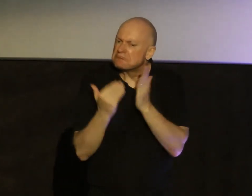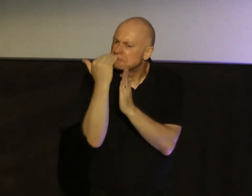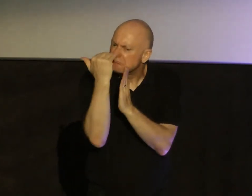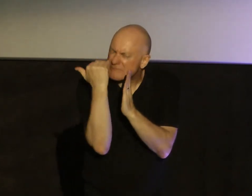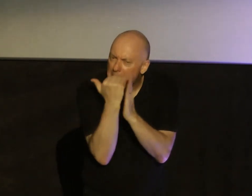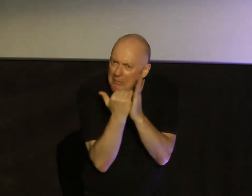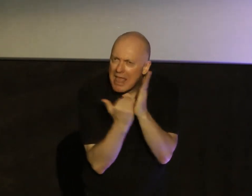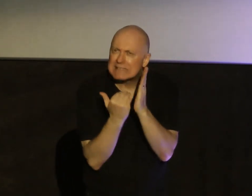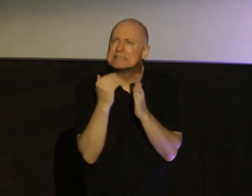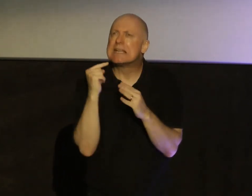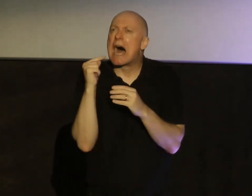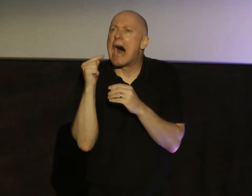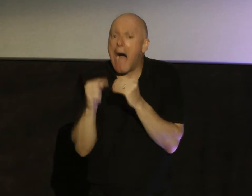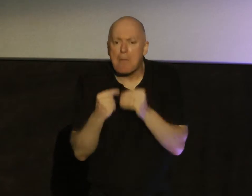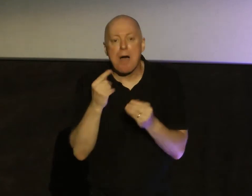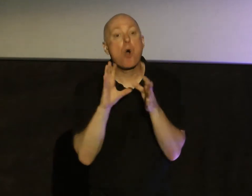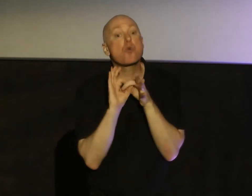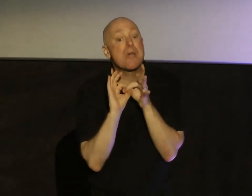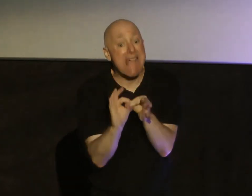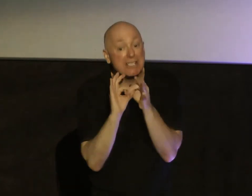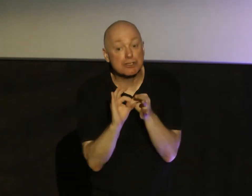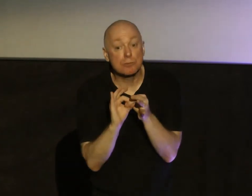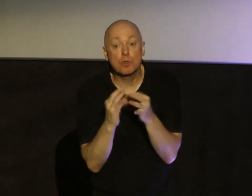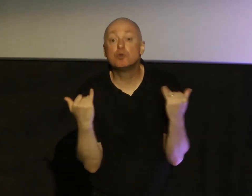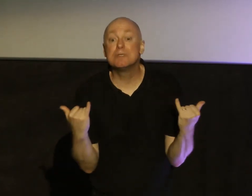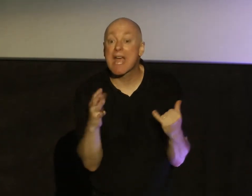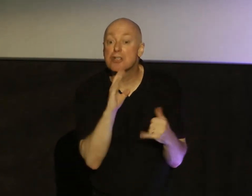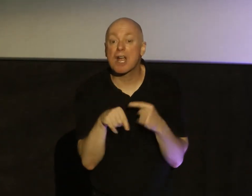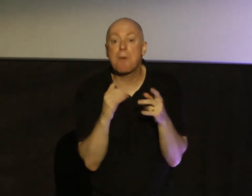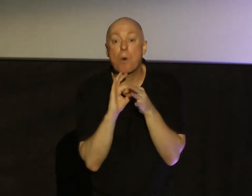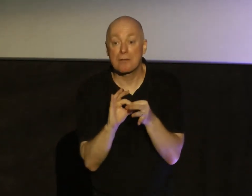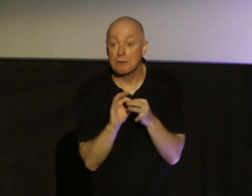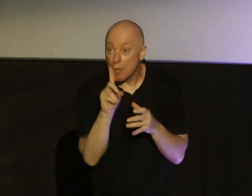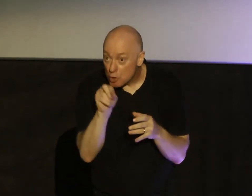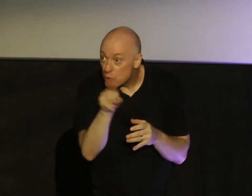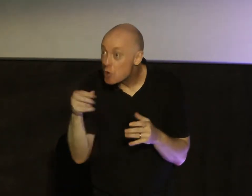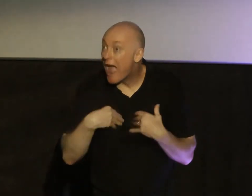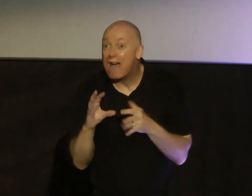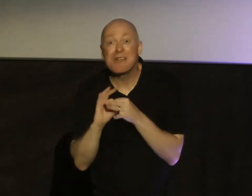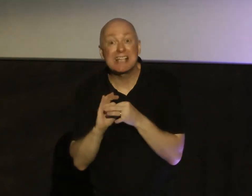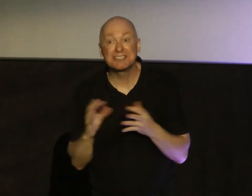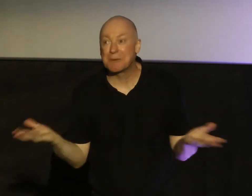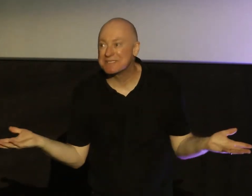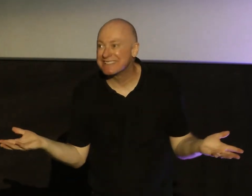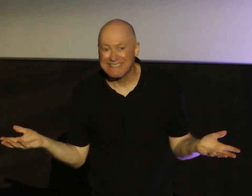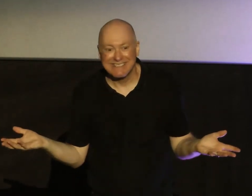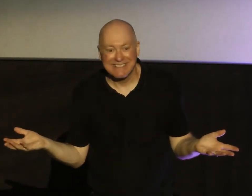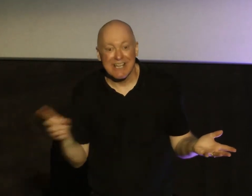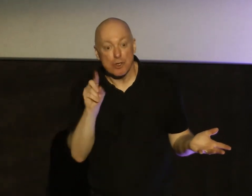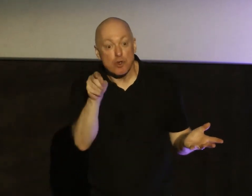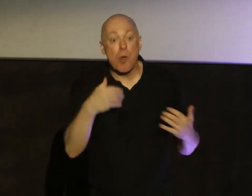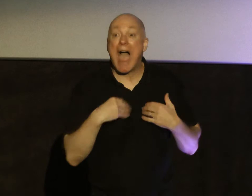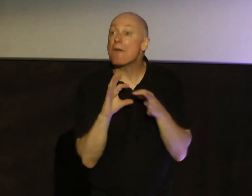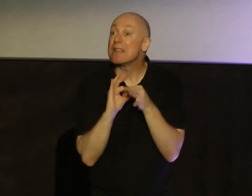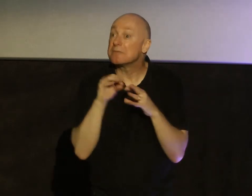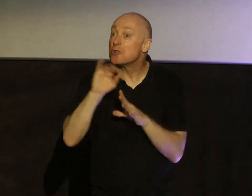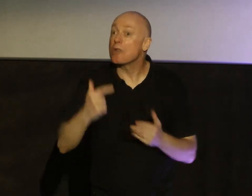lessons about relationships. Do you have any of those in your life? Do you have any relationships in your life? Let me ask you this